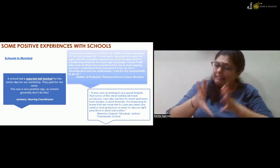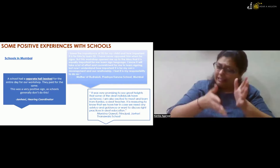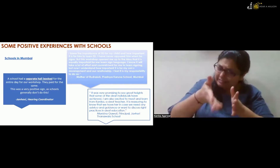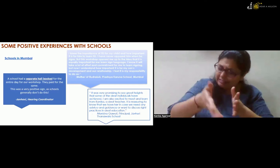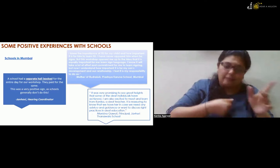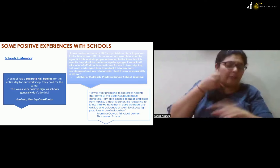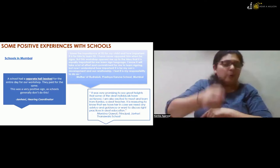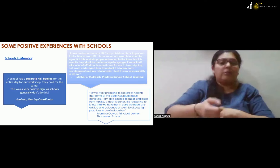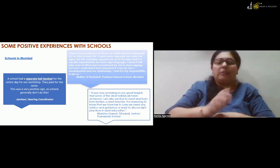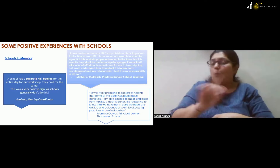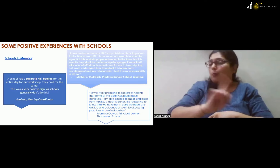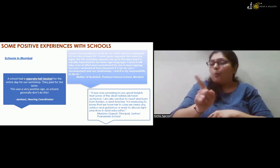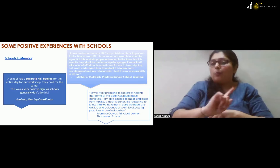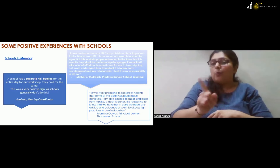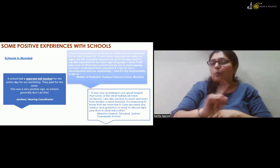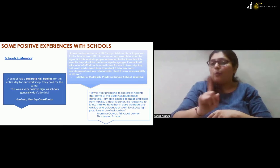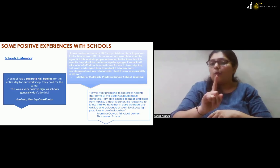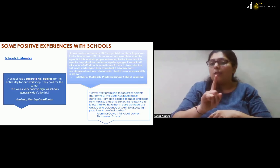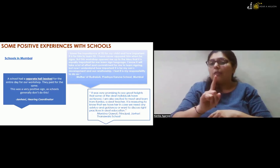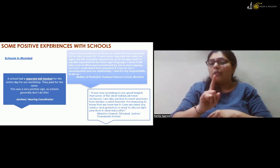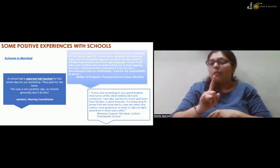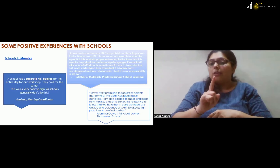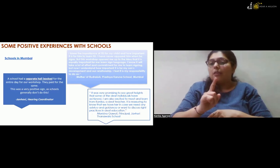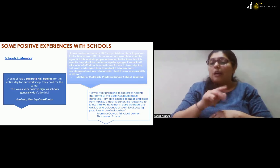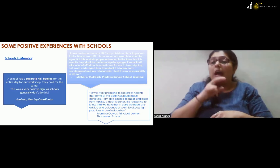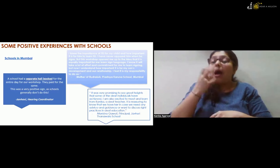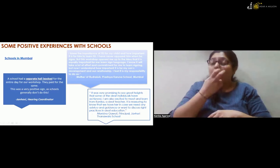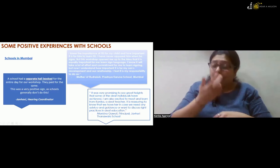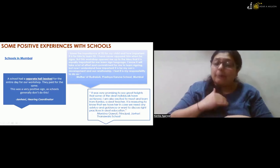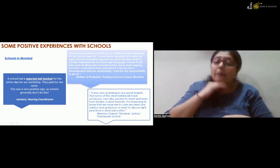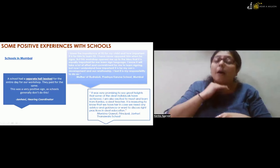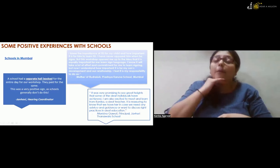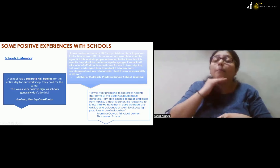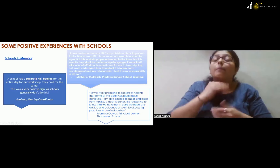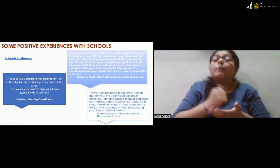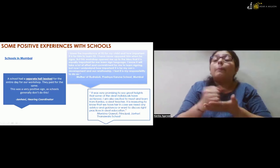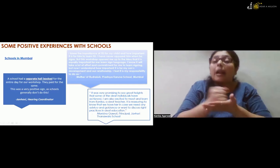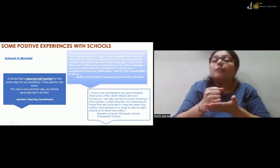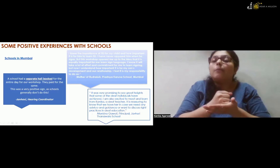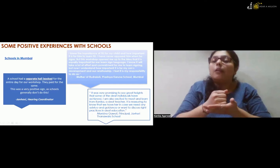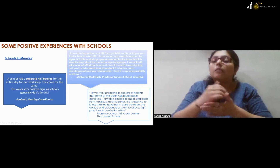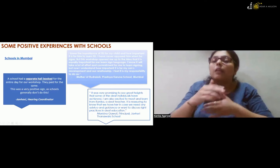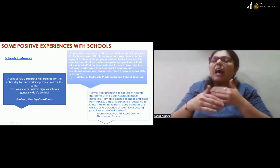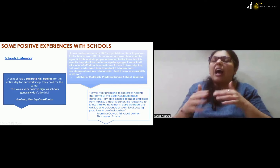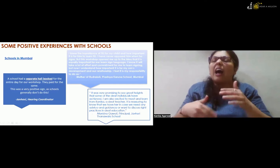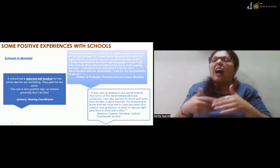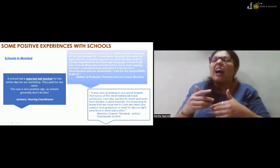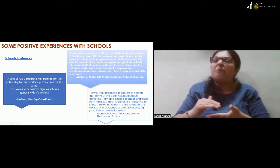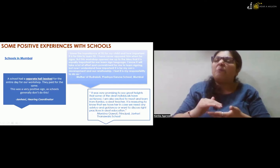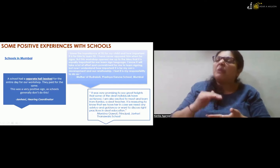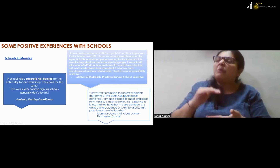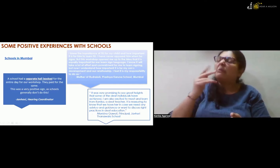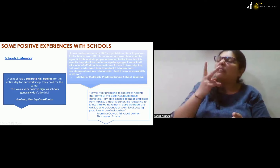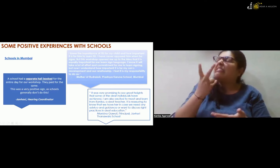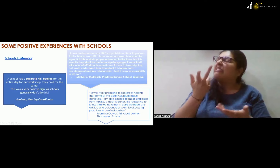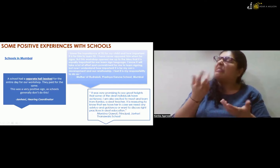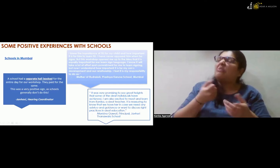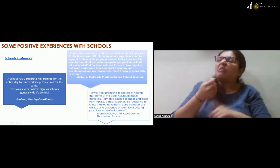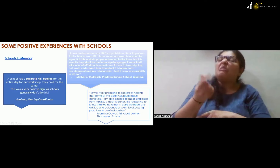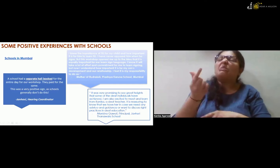sign with the child, forcing speech on them, and so much of rejection around sign language, practicing